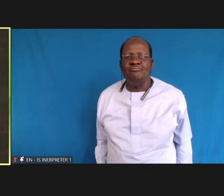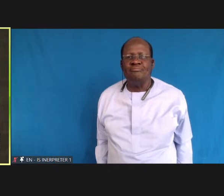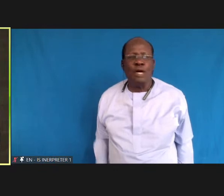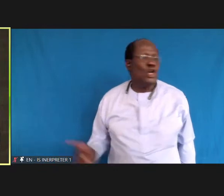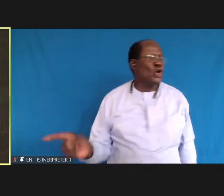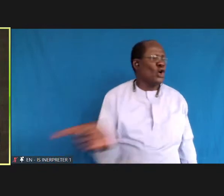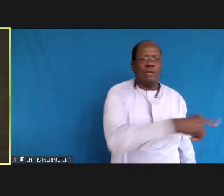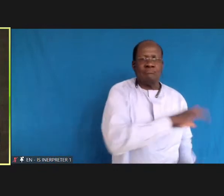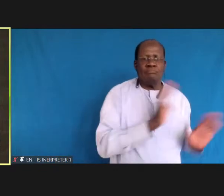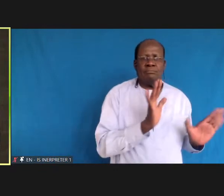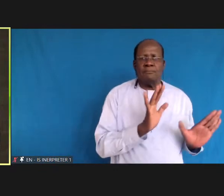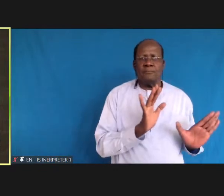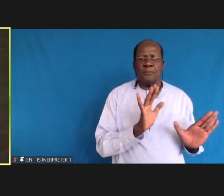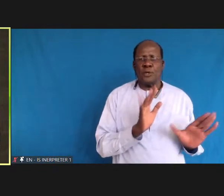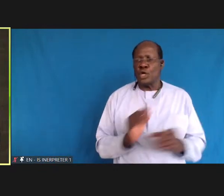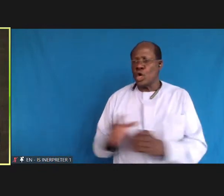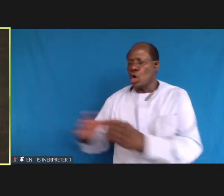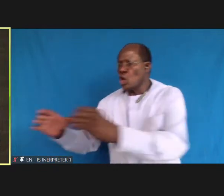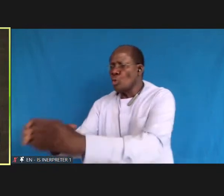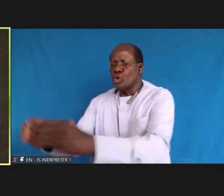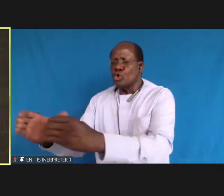can come together to find